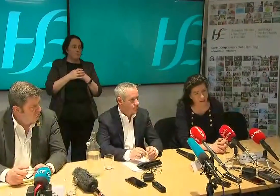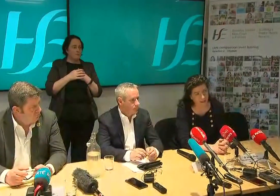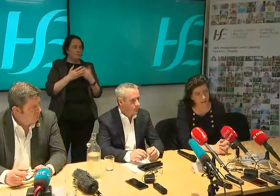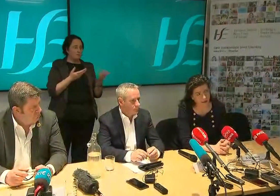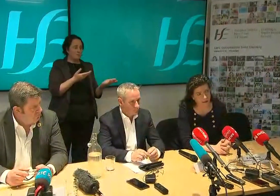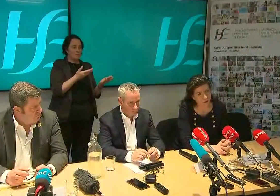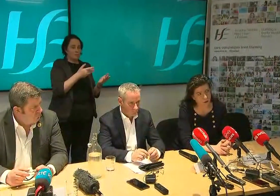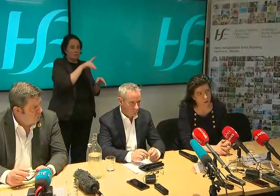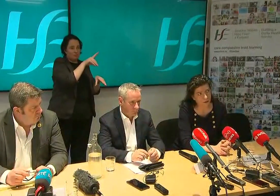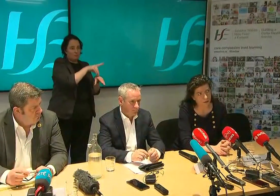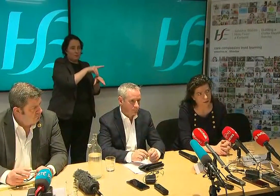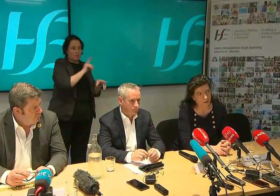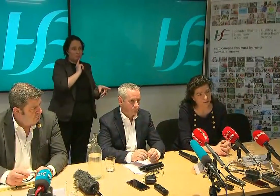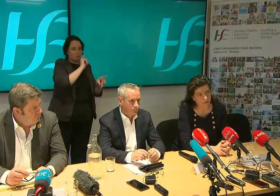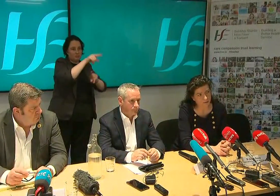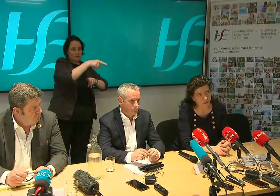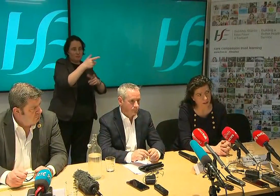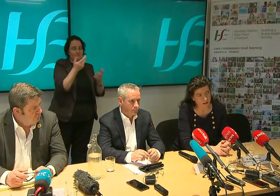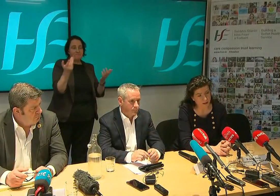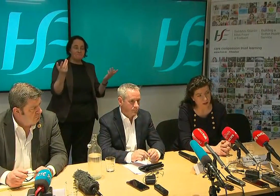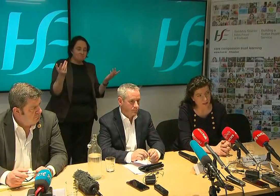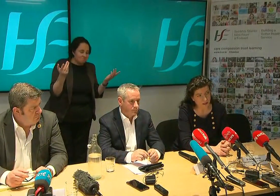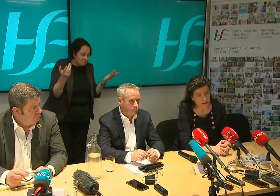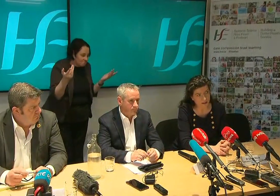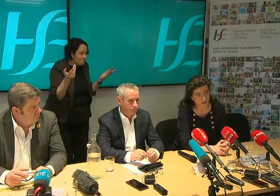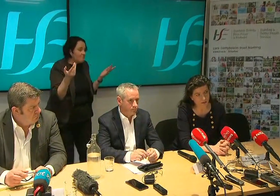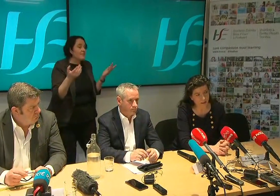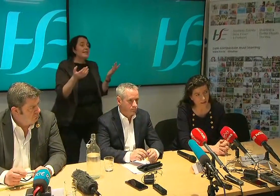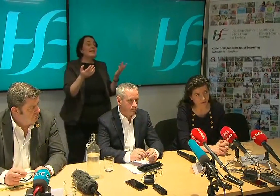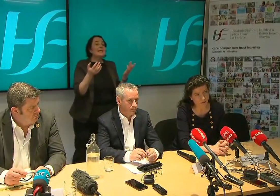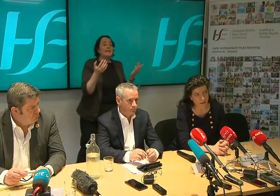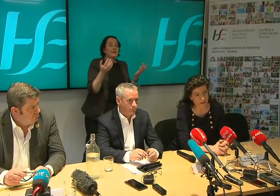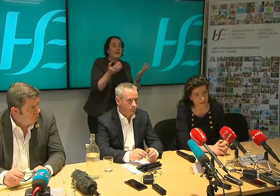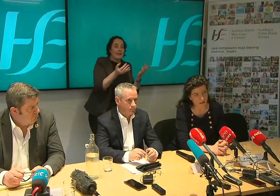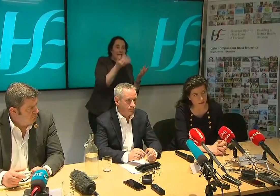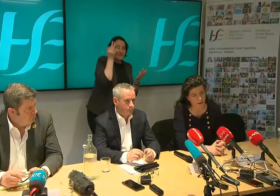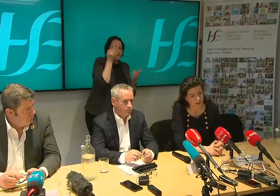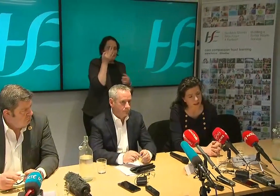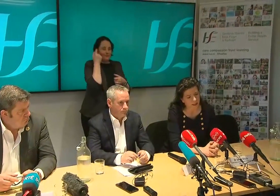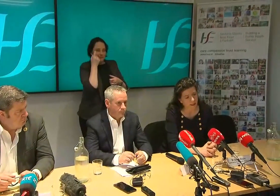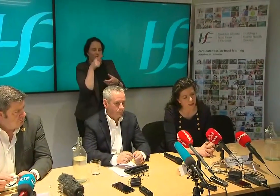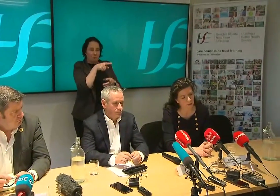I mean, again, so if somebody is a suspect case, if they're being tested,